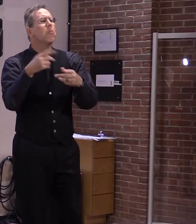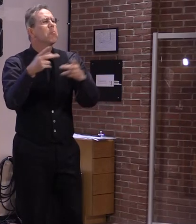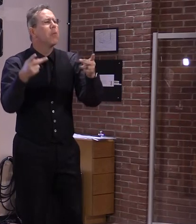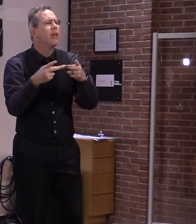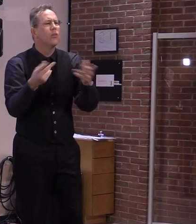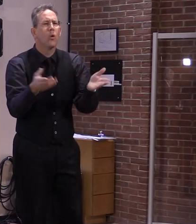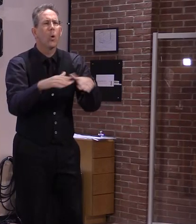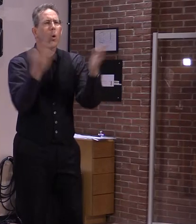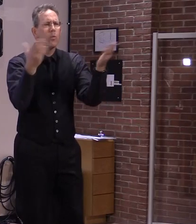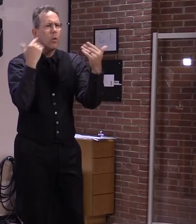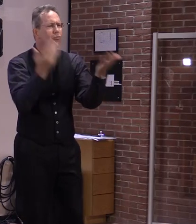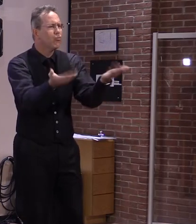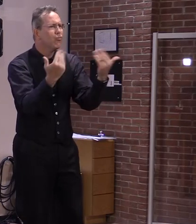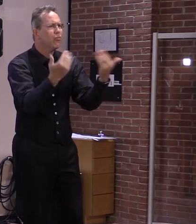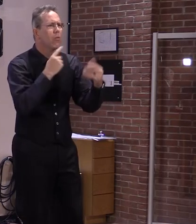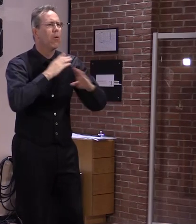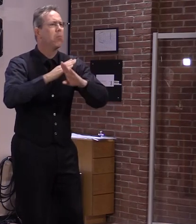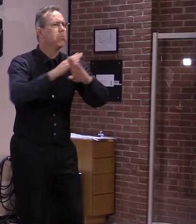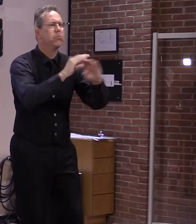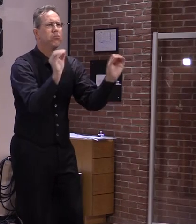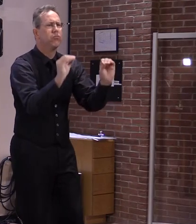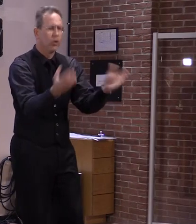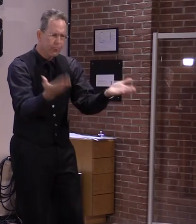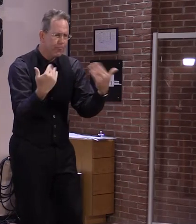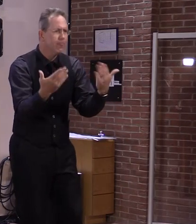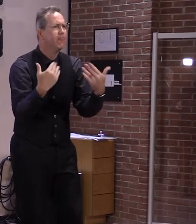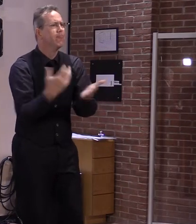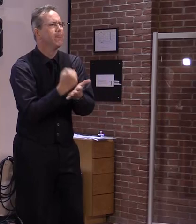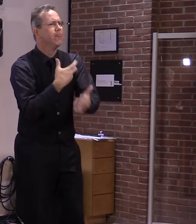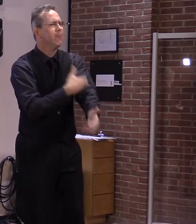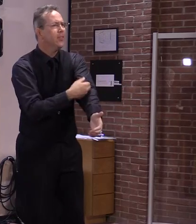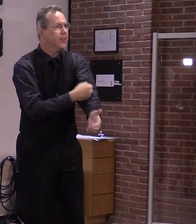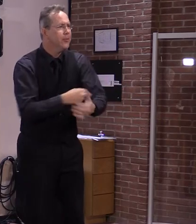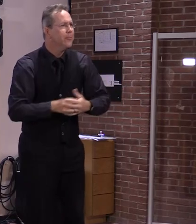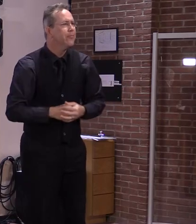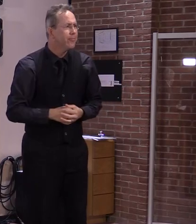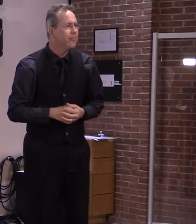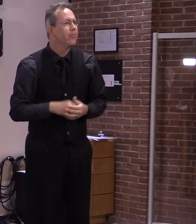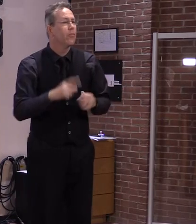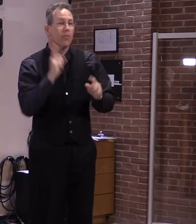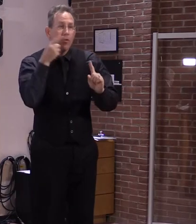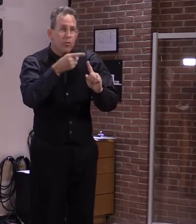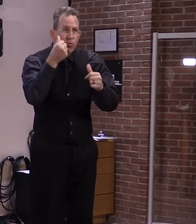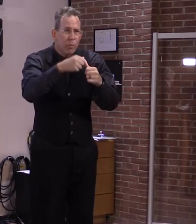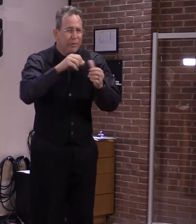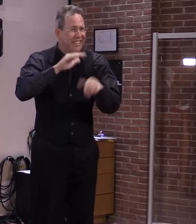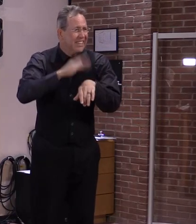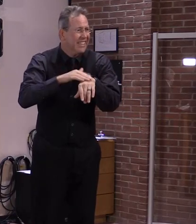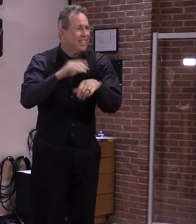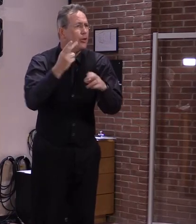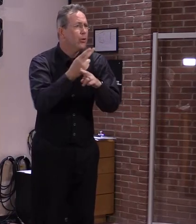for school-based and community sites serving 12 to 15-year-olds will be online at